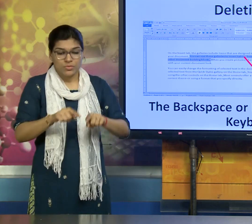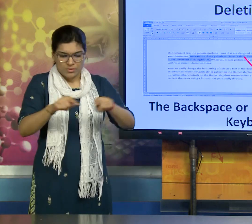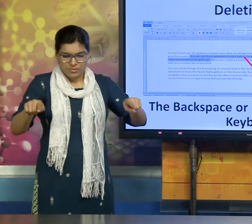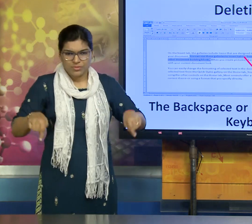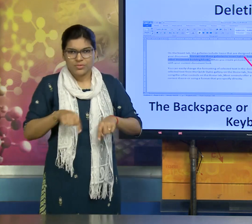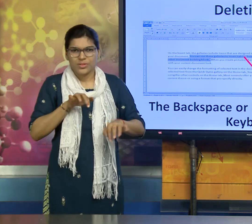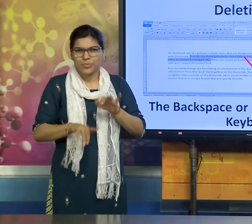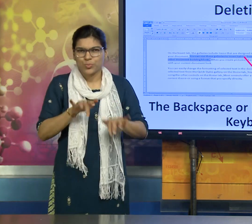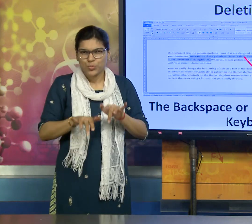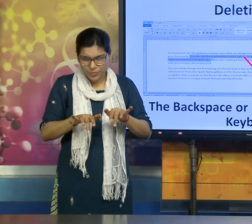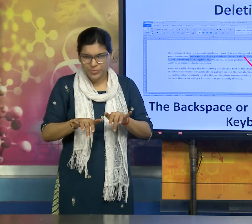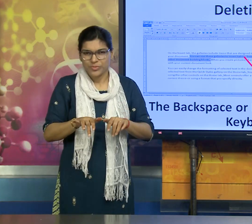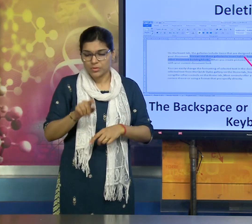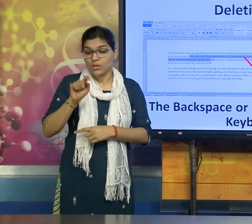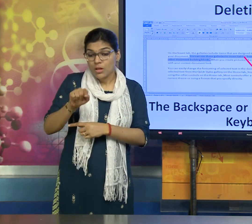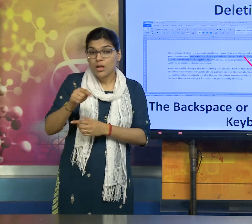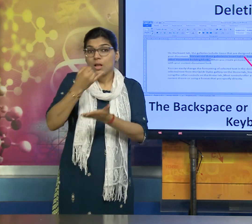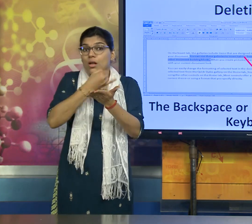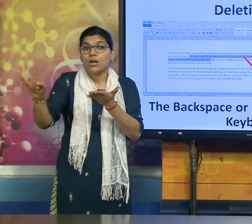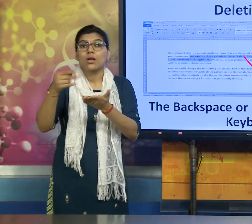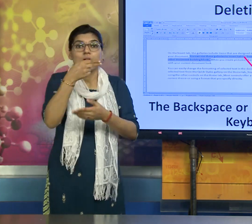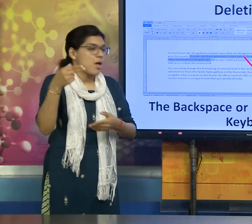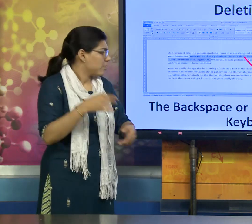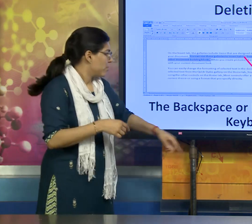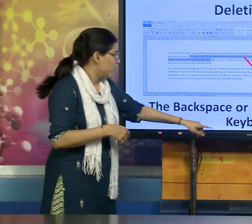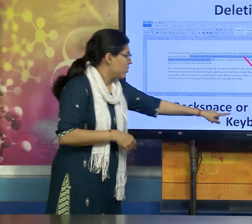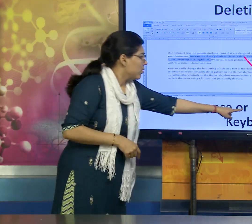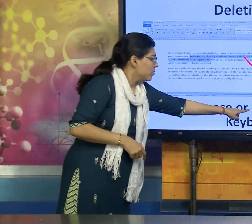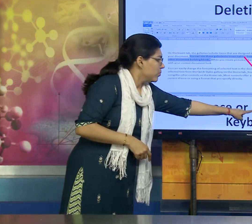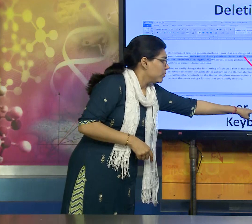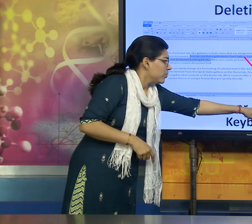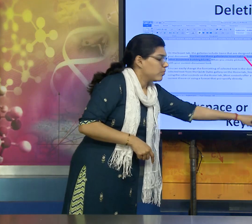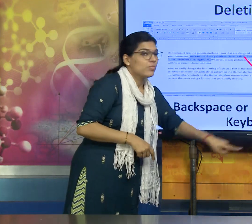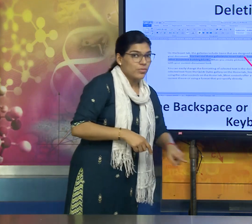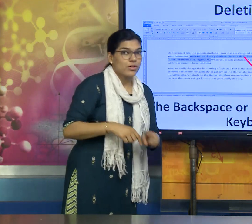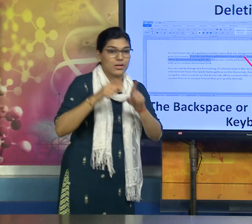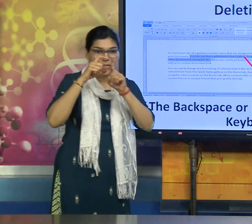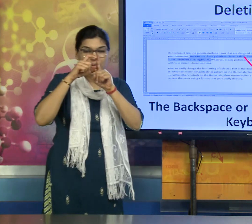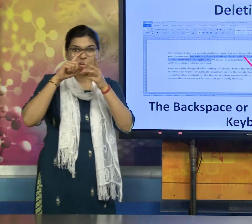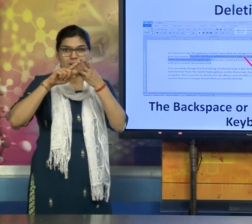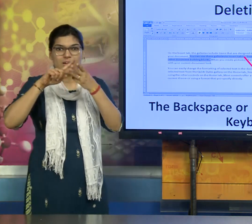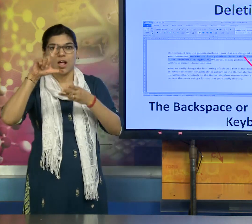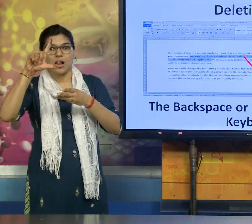you read a text and find some mistake over there, you want to delete the text.